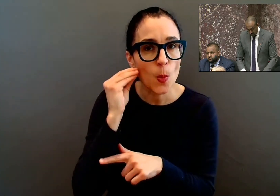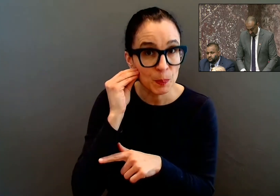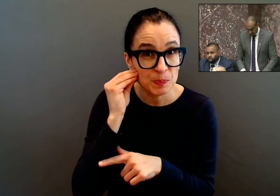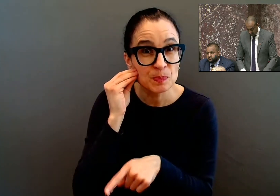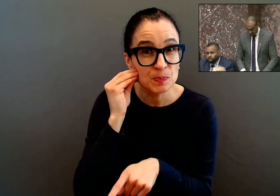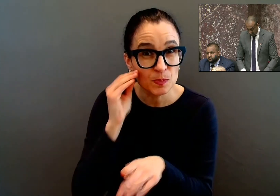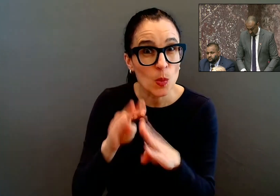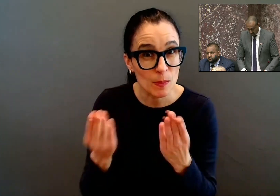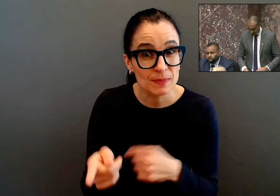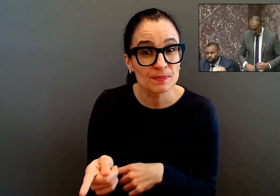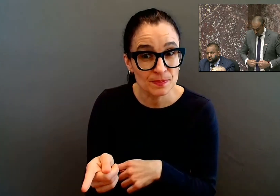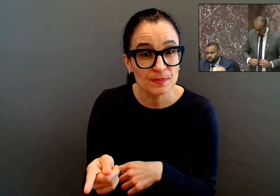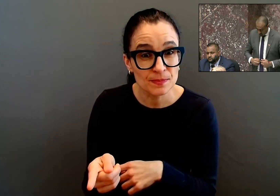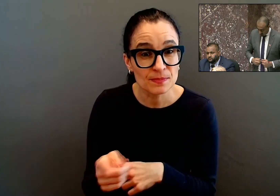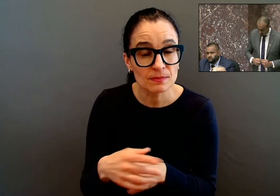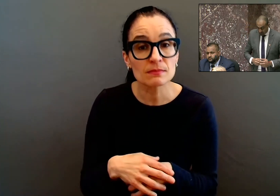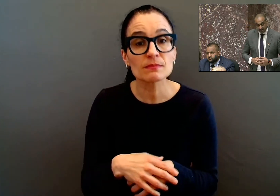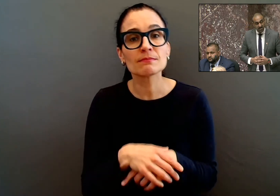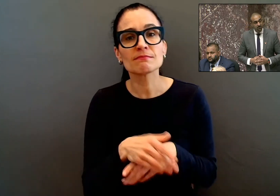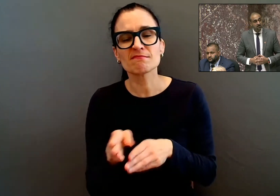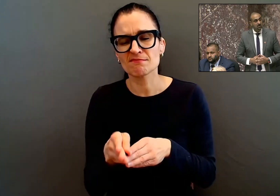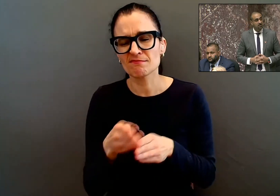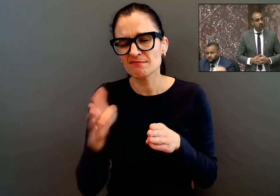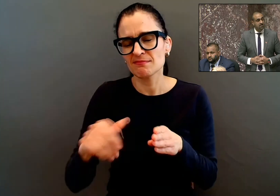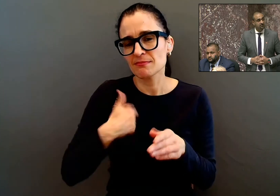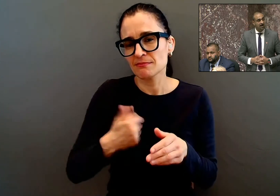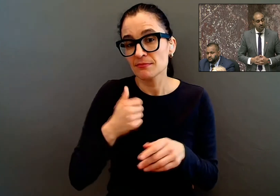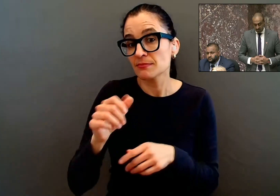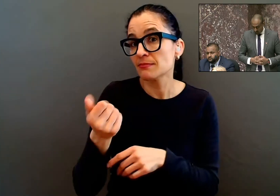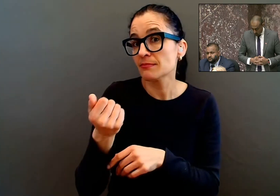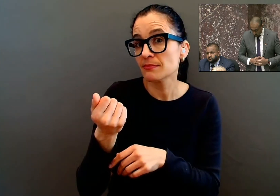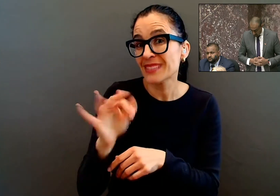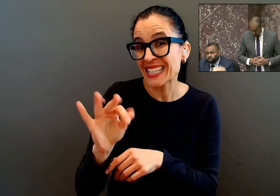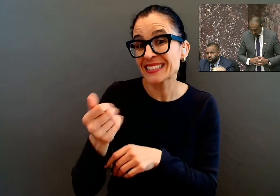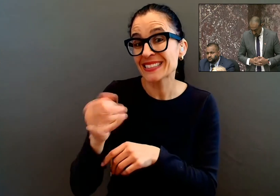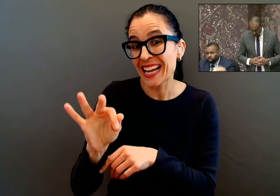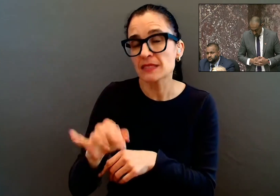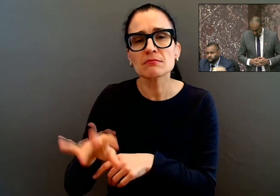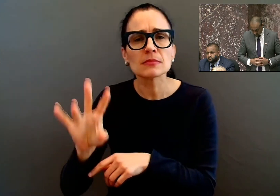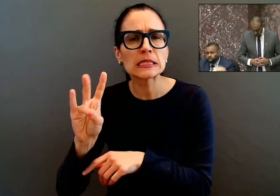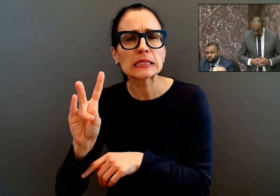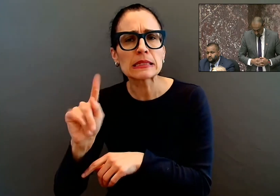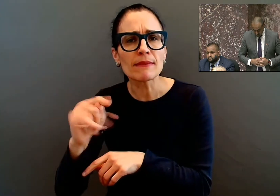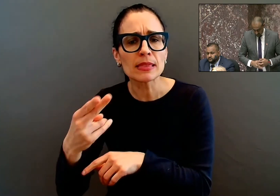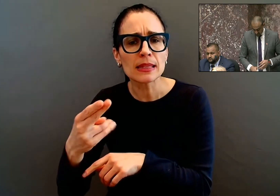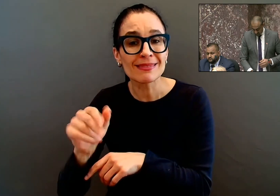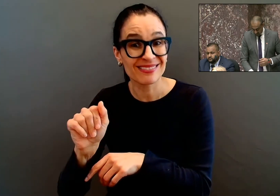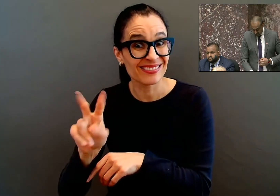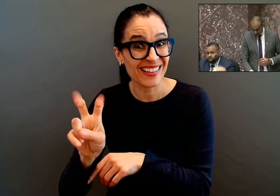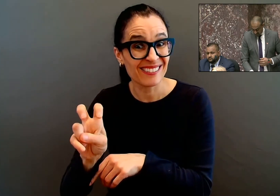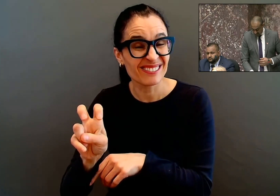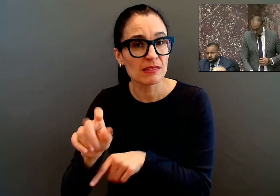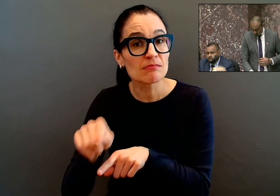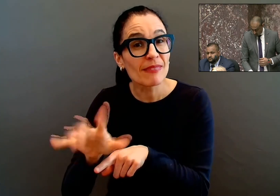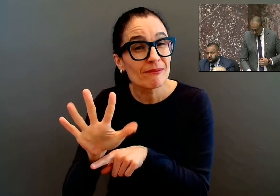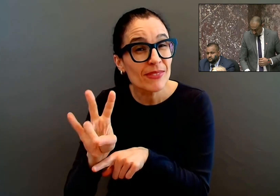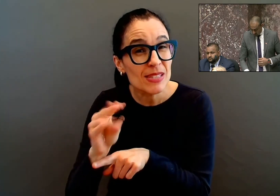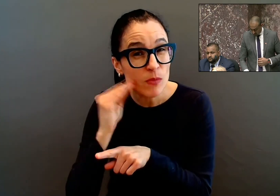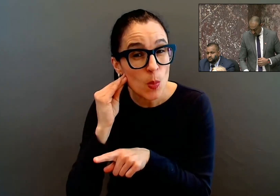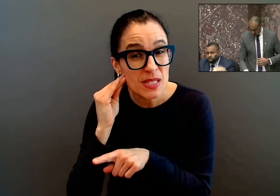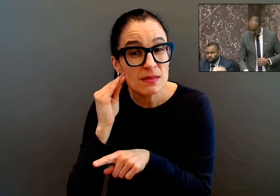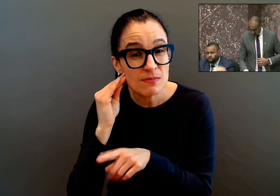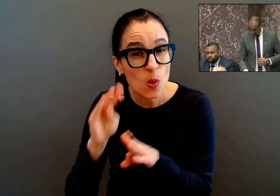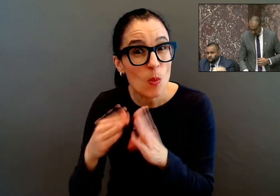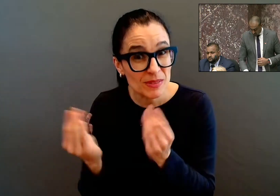1919 17th Avenue, 57 units of housing open. Honourable Speaker, 679 Dag Road,